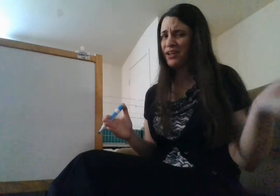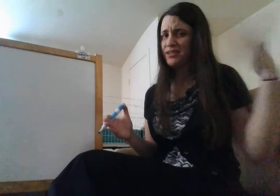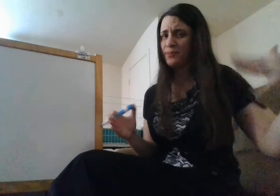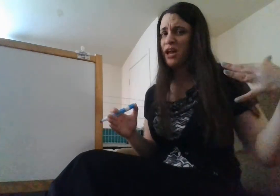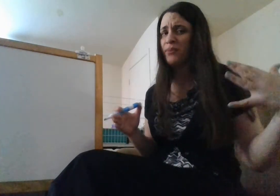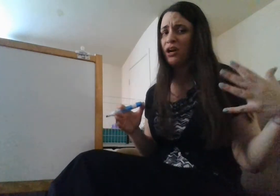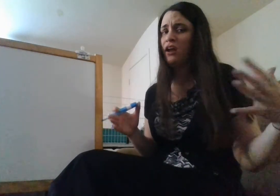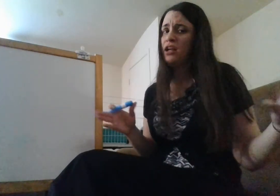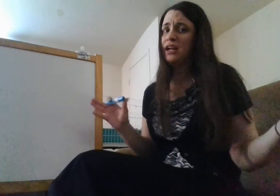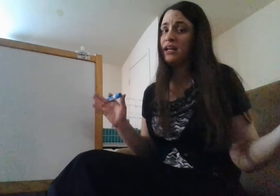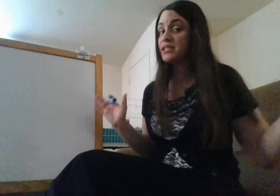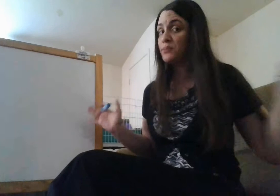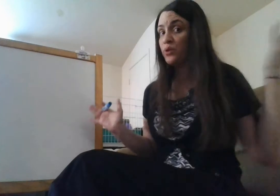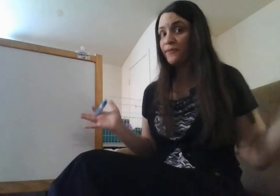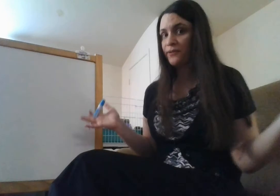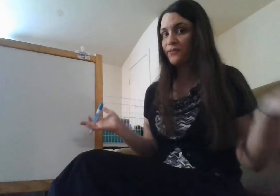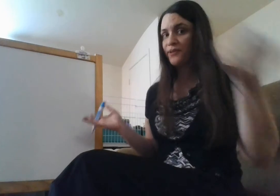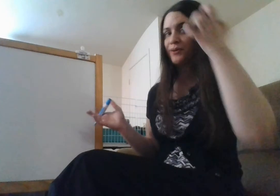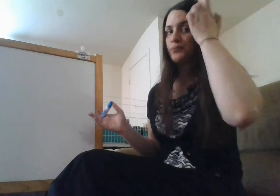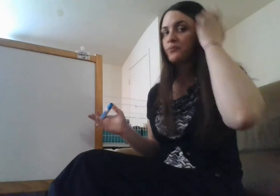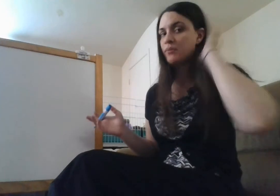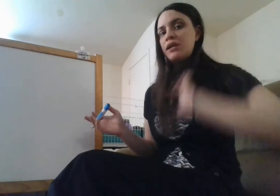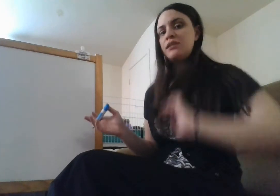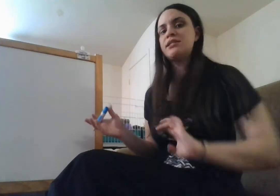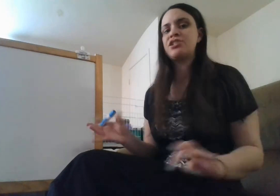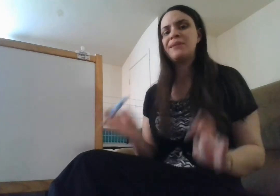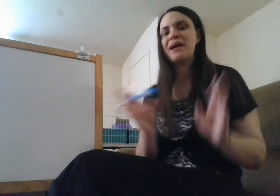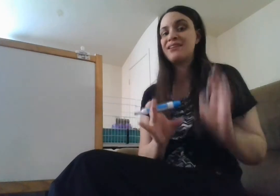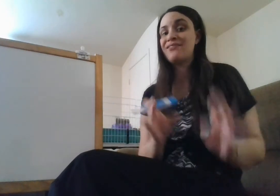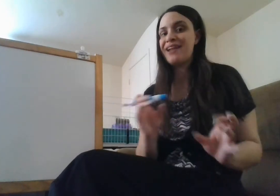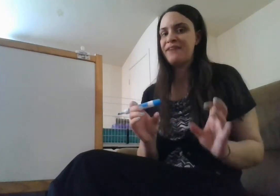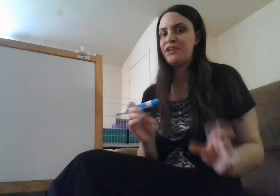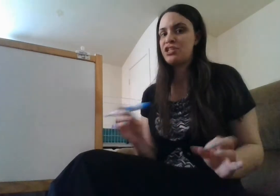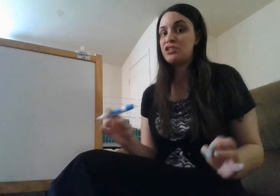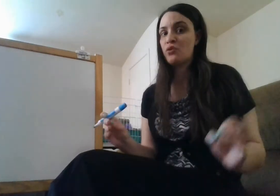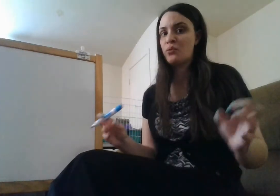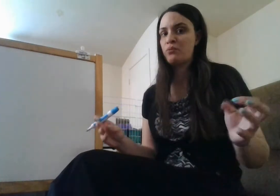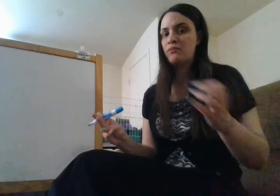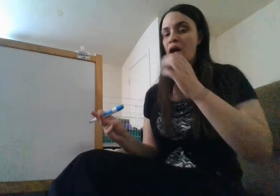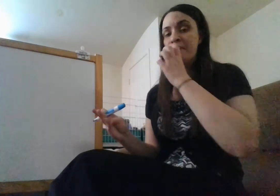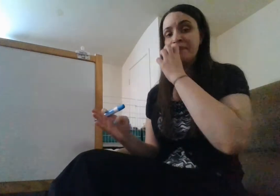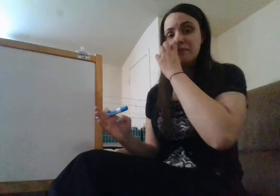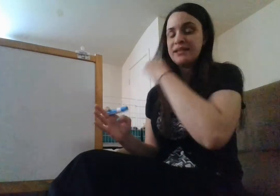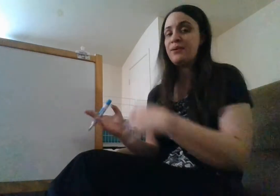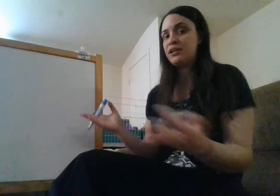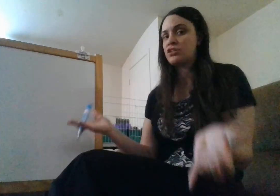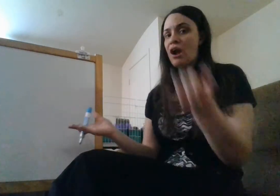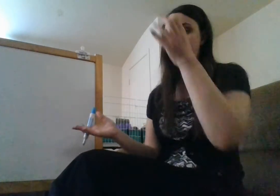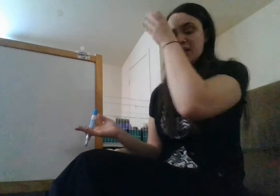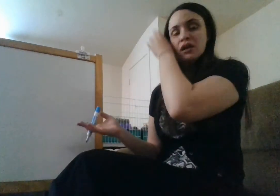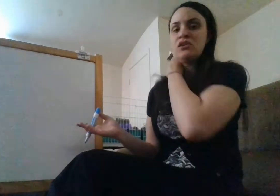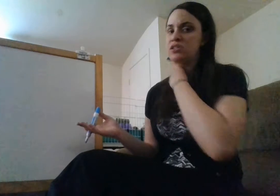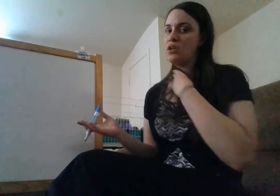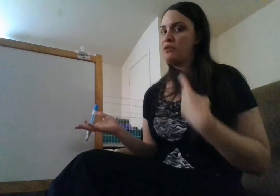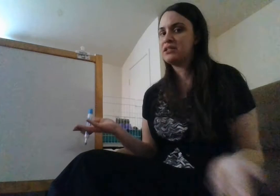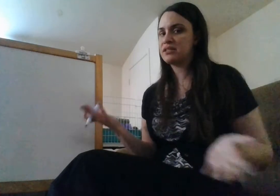in September. It's more of a review because this shape has a lot of definitions or ways that we can describe it. So that's